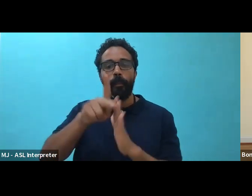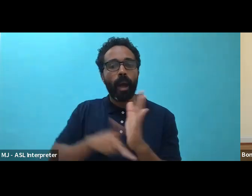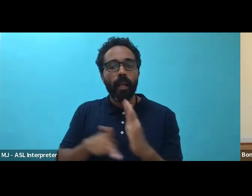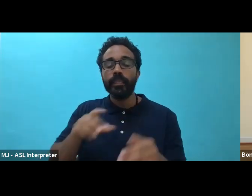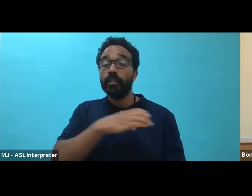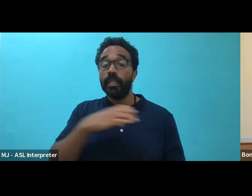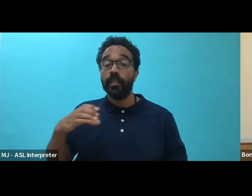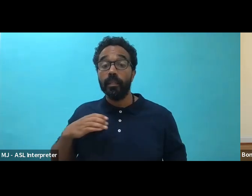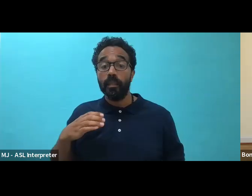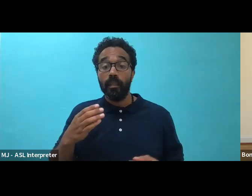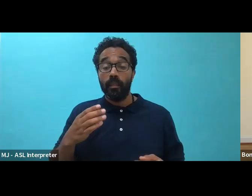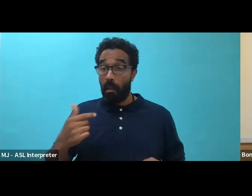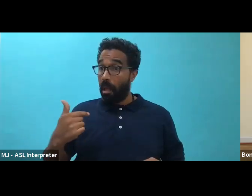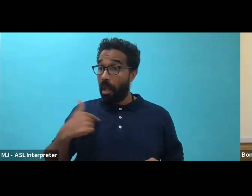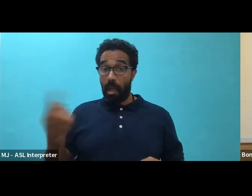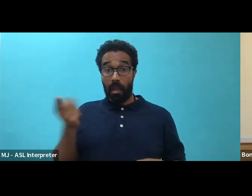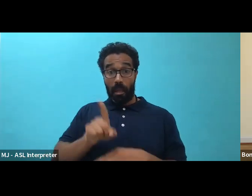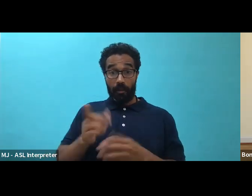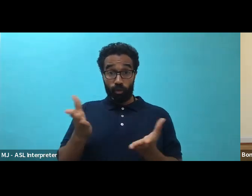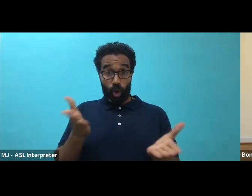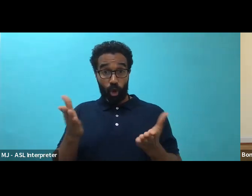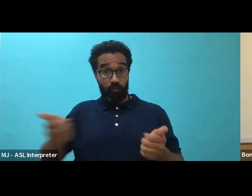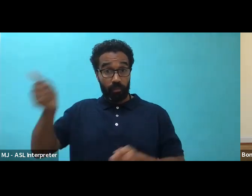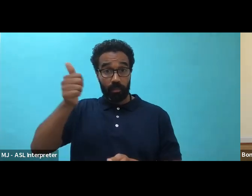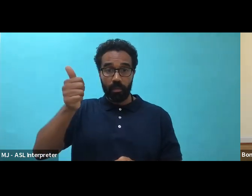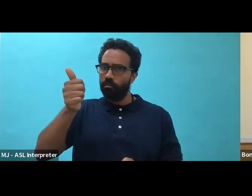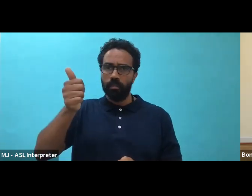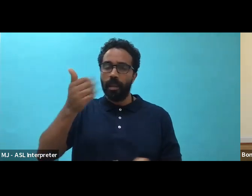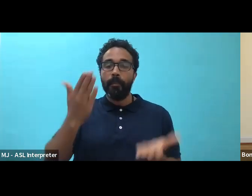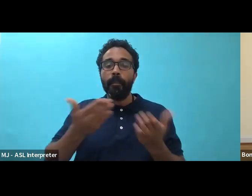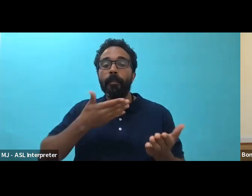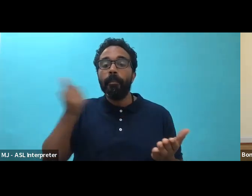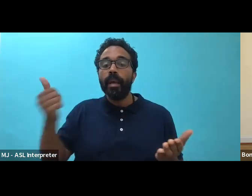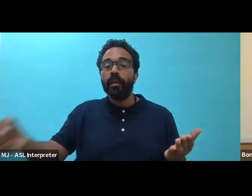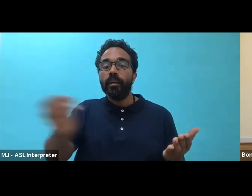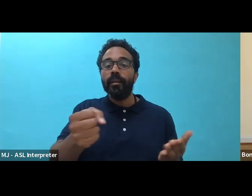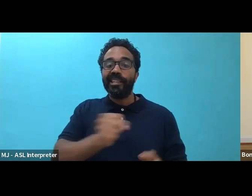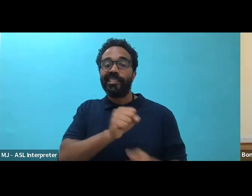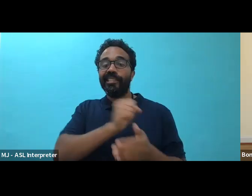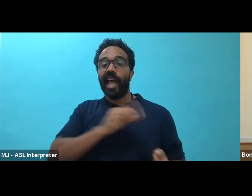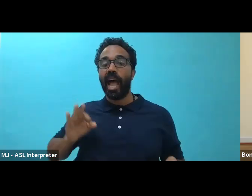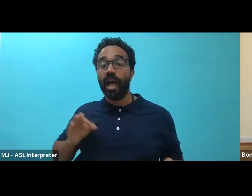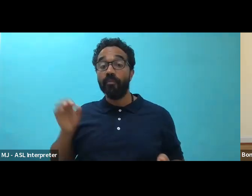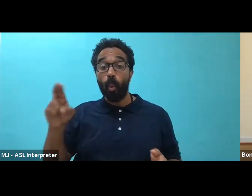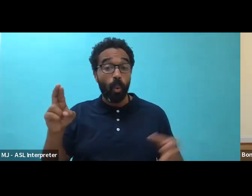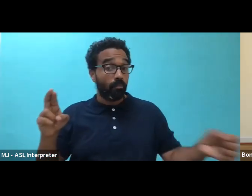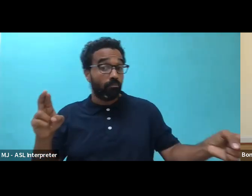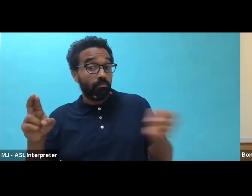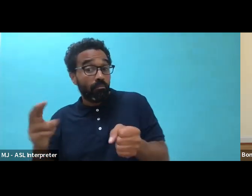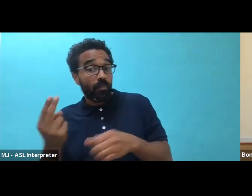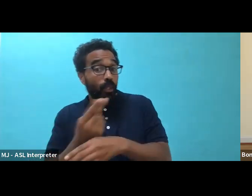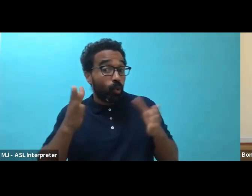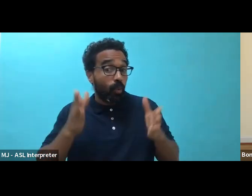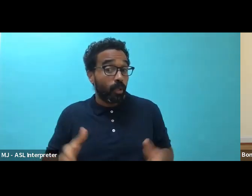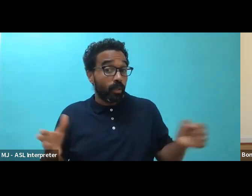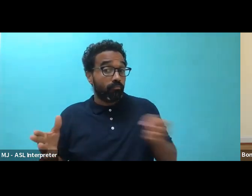maybe you shouldn't be the one to serve on it. Maybe one of your staff or consumers should serve on it. You might need to work with